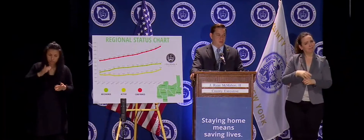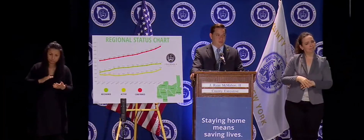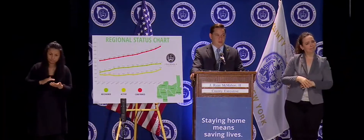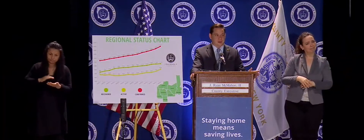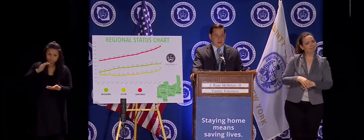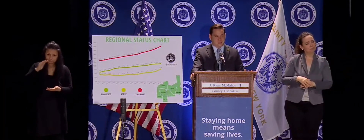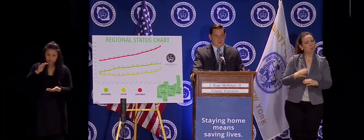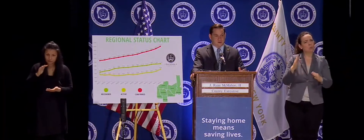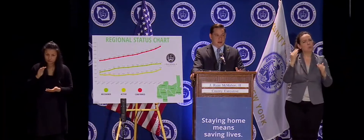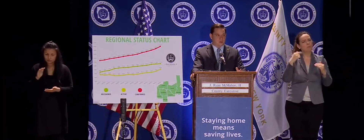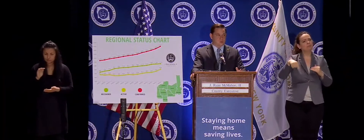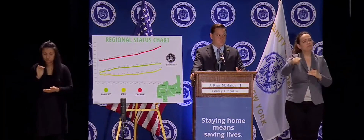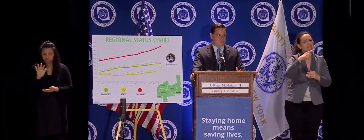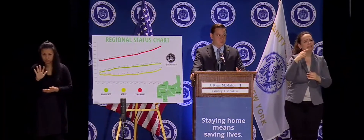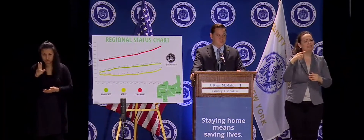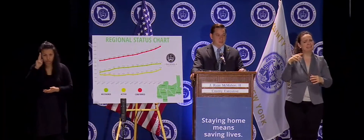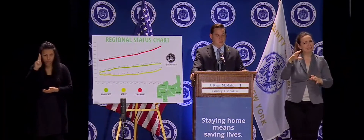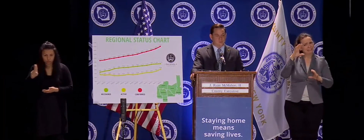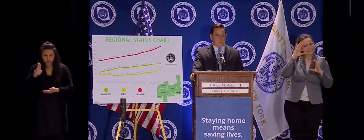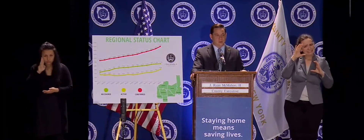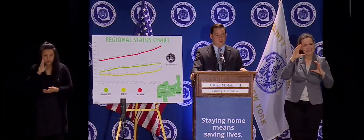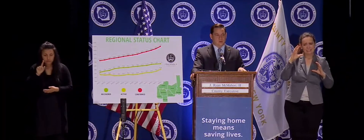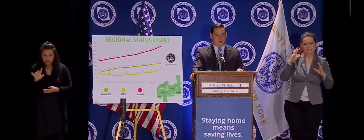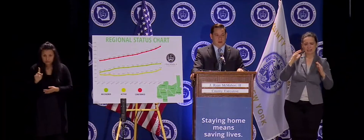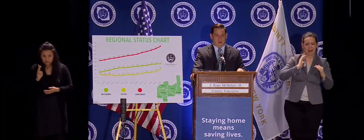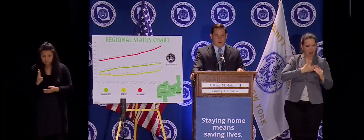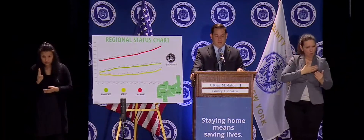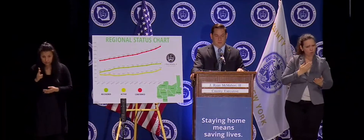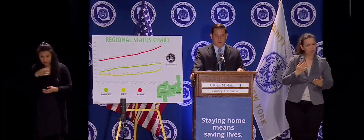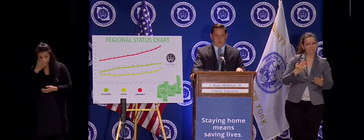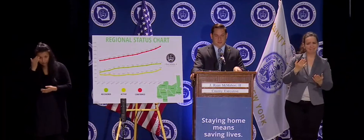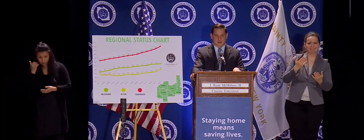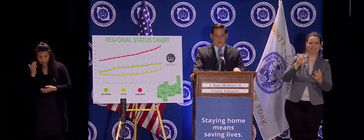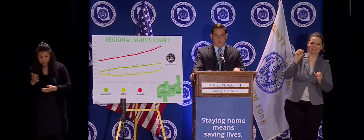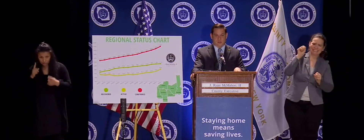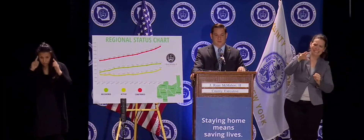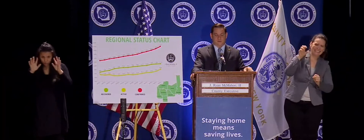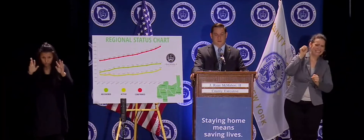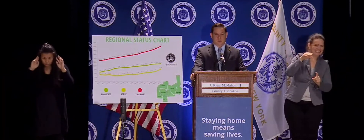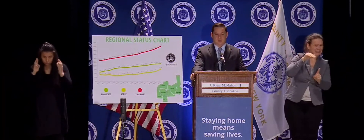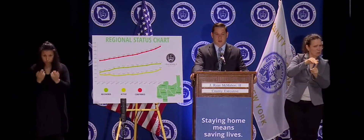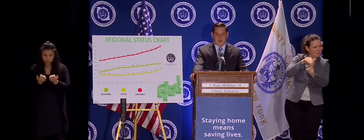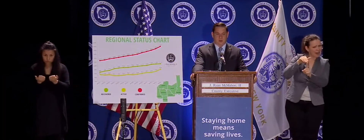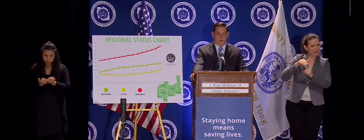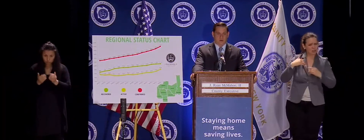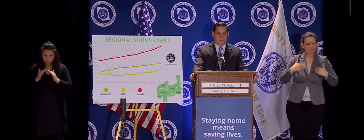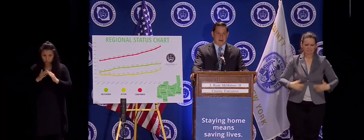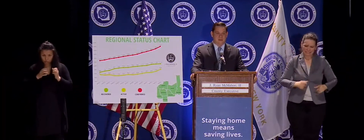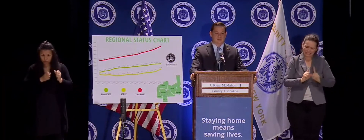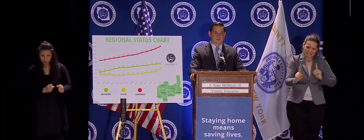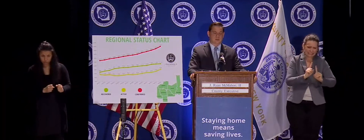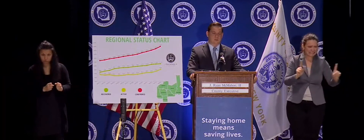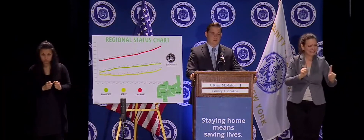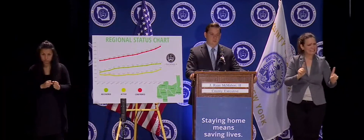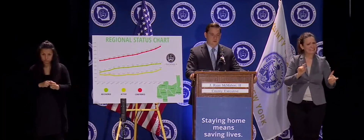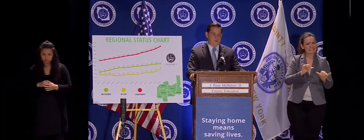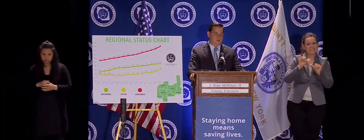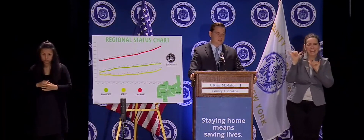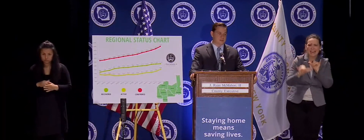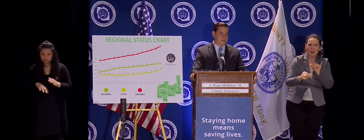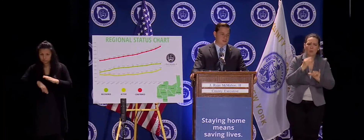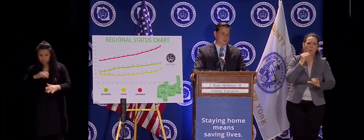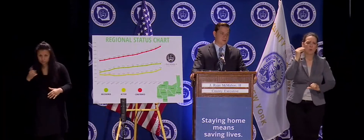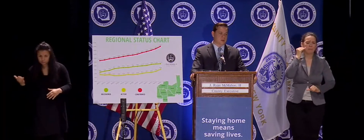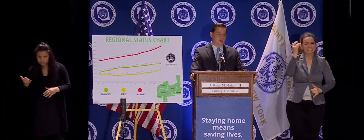your health, not leaving your house when you're feeling sick, when you're out in the public, protecting yourselves by wearing a mask,